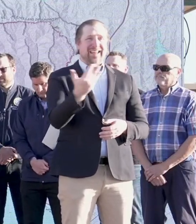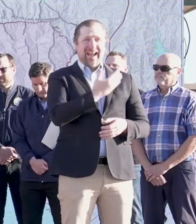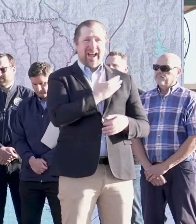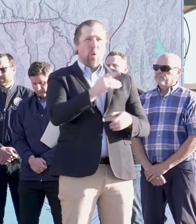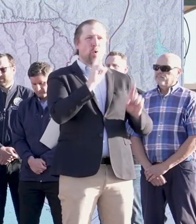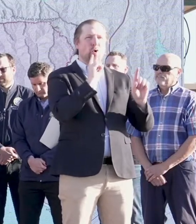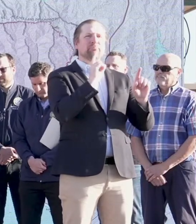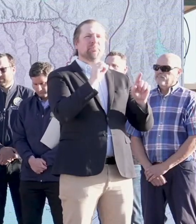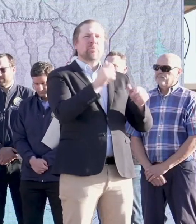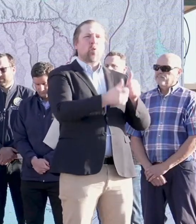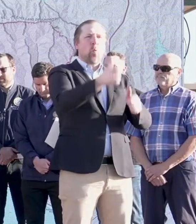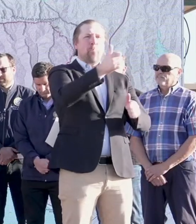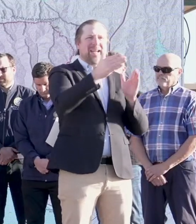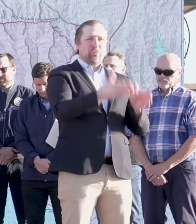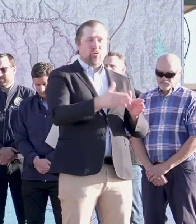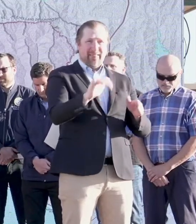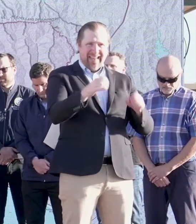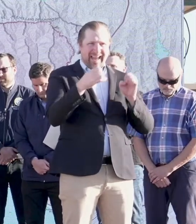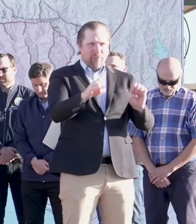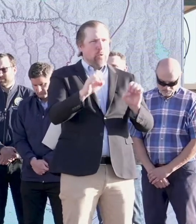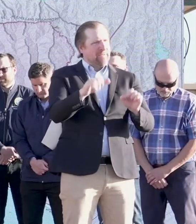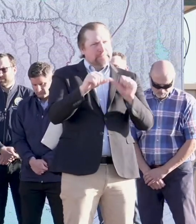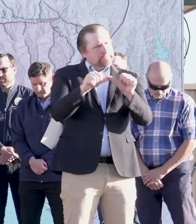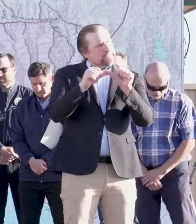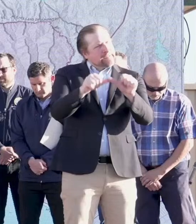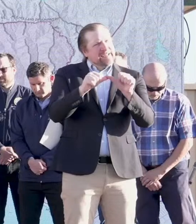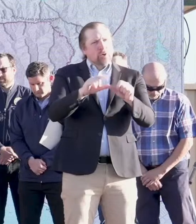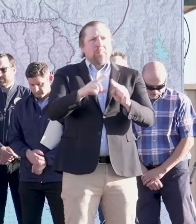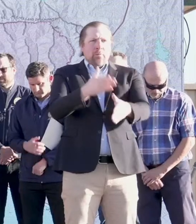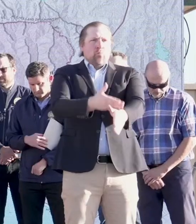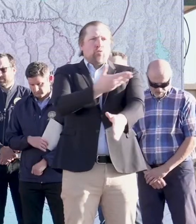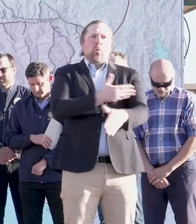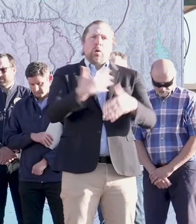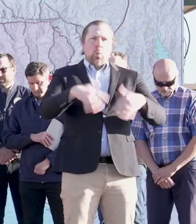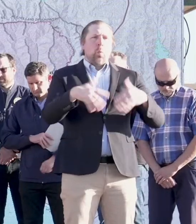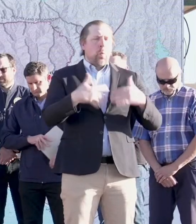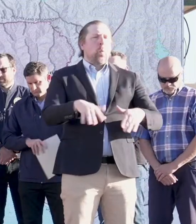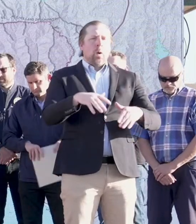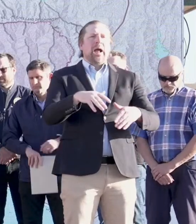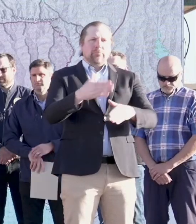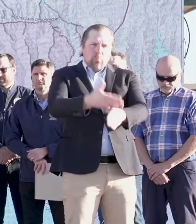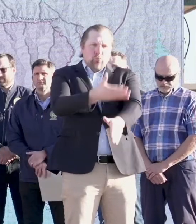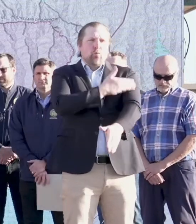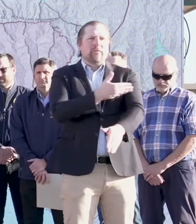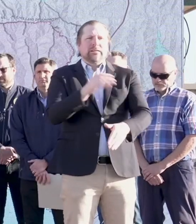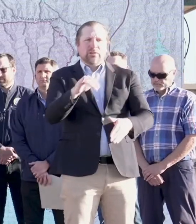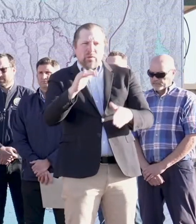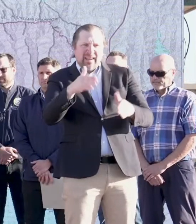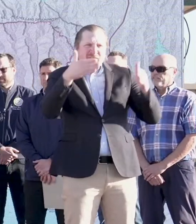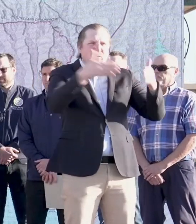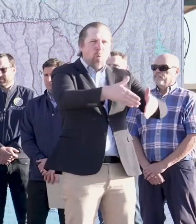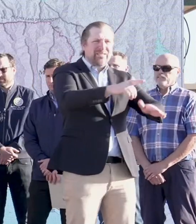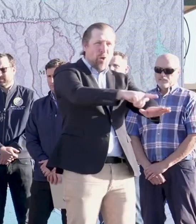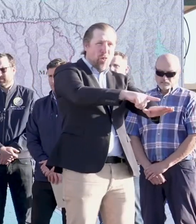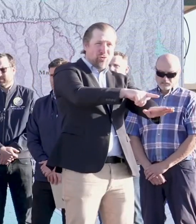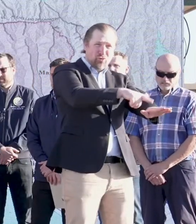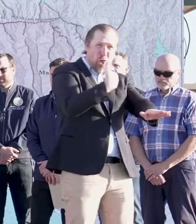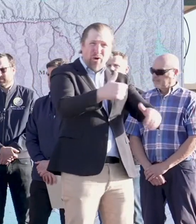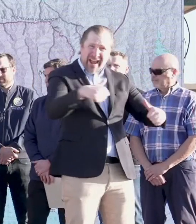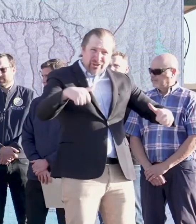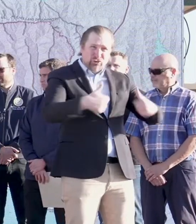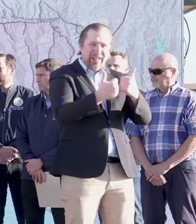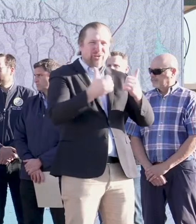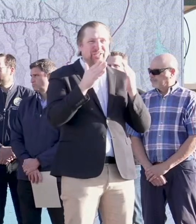commanders, firefighting efforts on these fires continue, but great progress has been made, allowing us to begin focusing on the long and challenging road